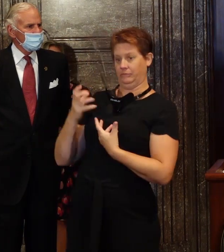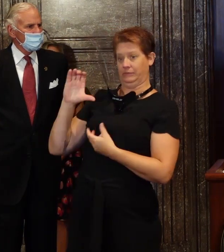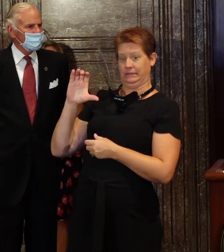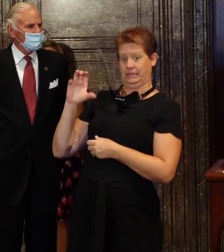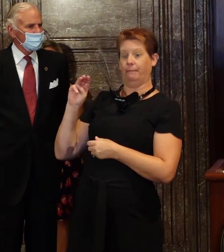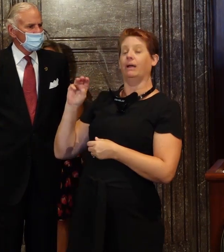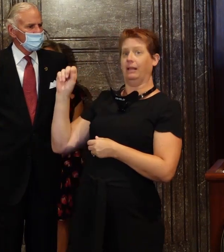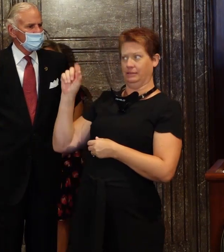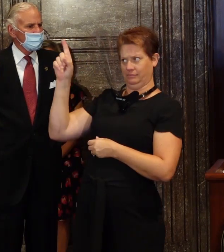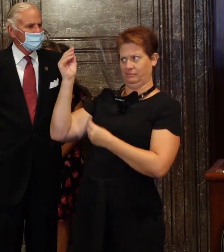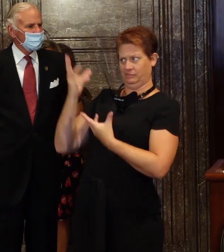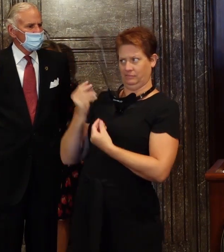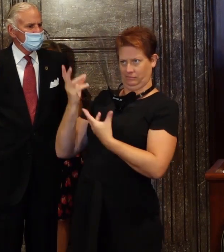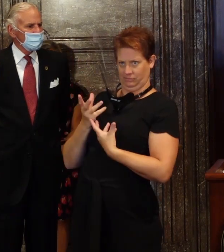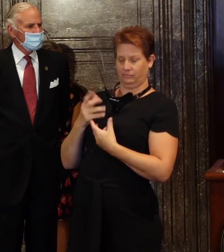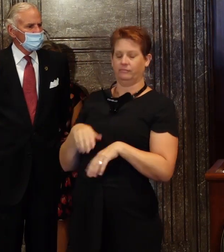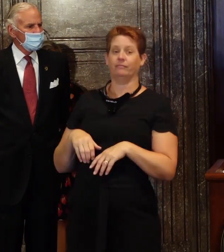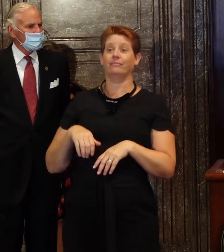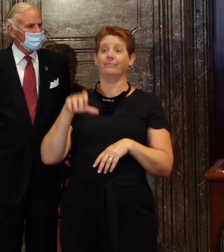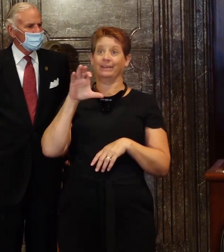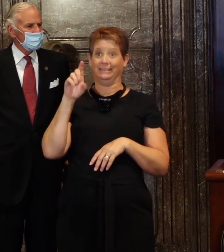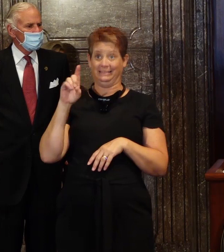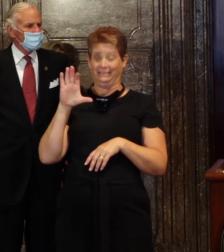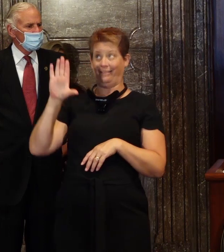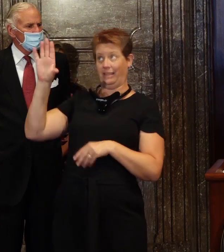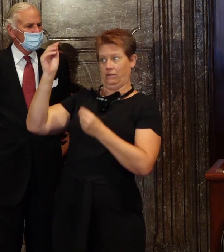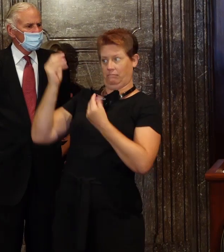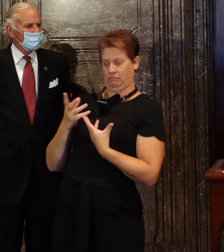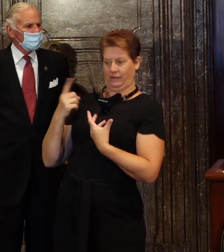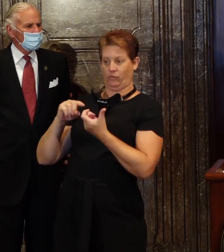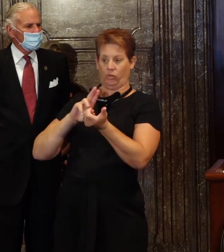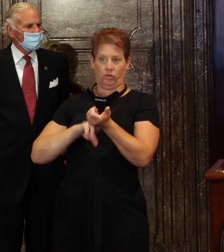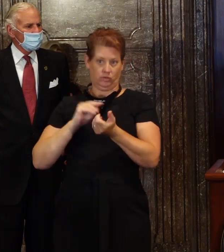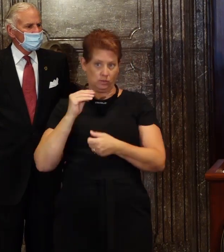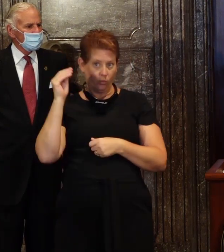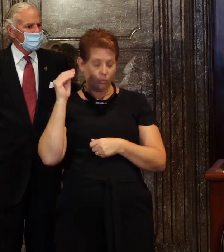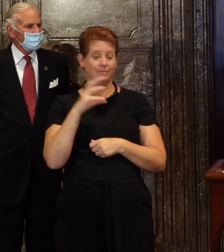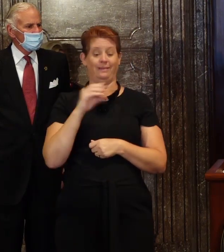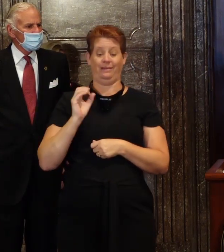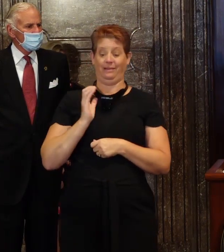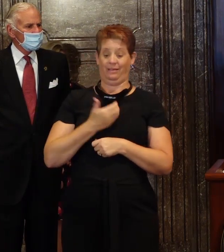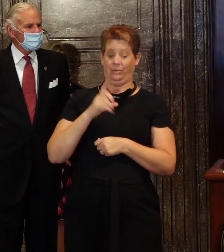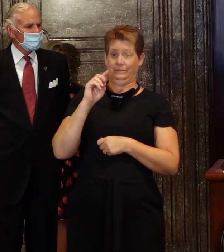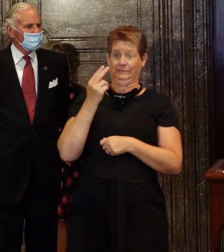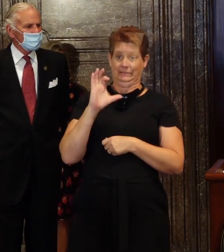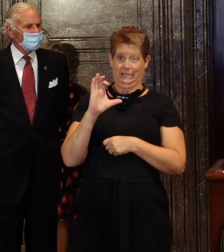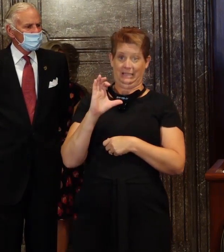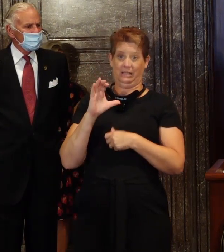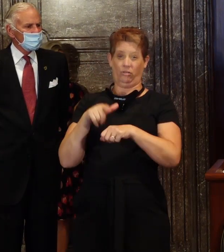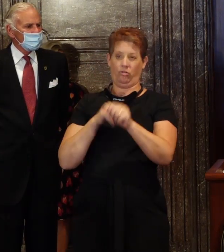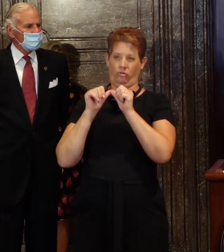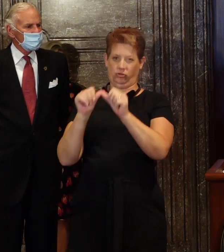reopening nursing homes, CDC guidance for COVID-19 in nursing homes, and DHEC's long-term care facility testing